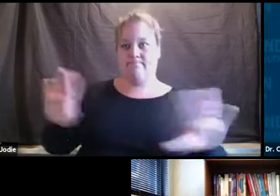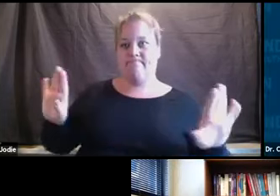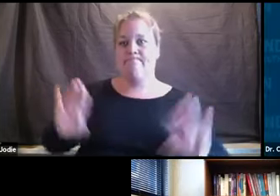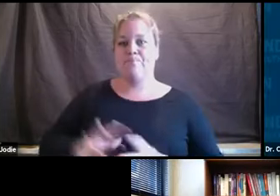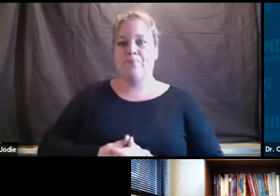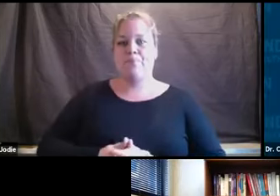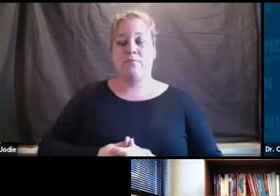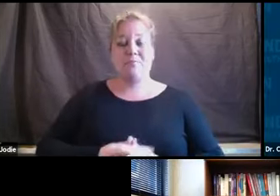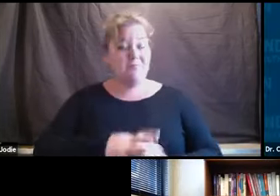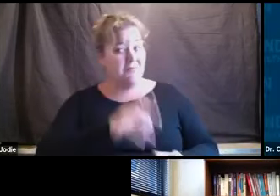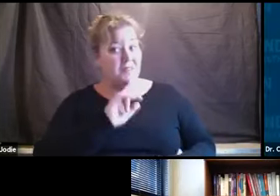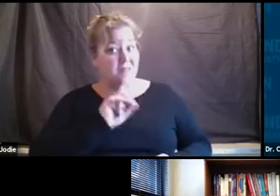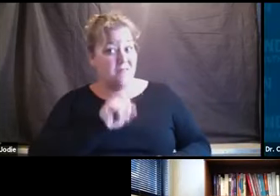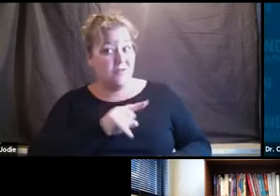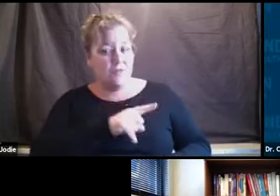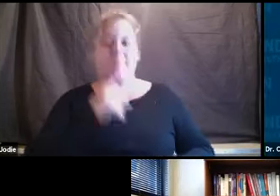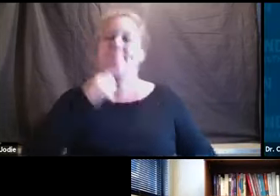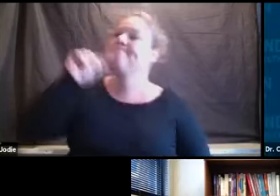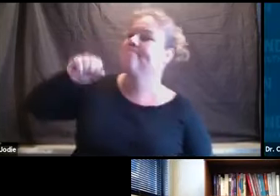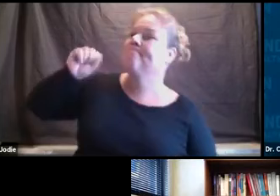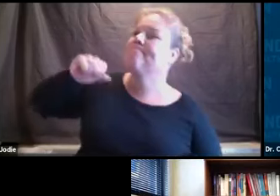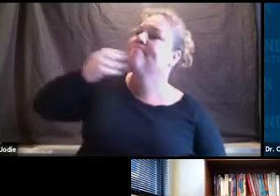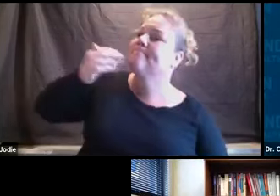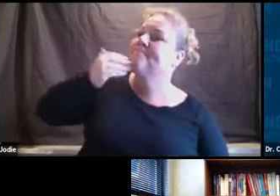Yeah. Thank you.